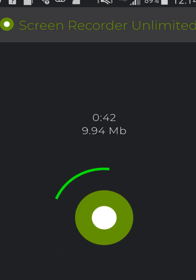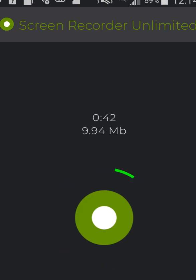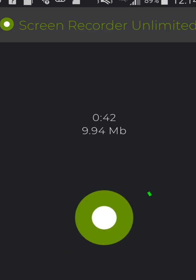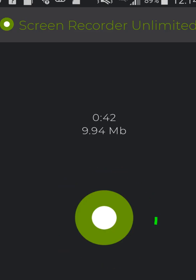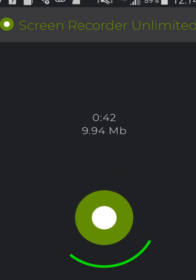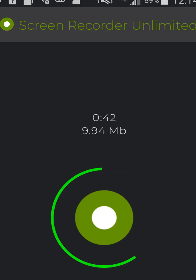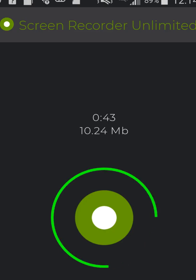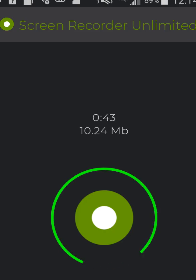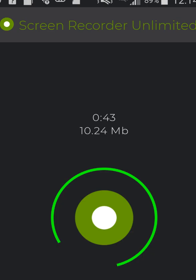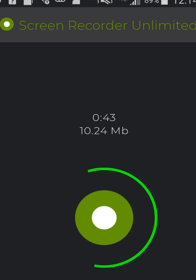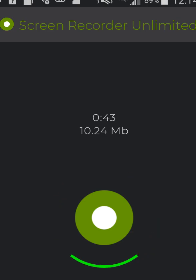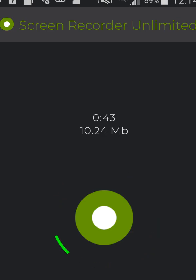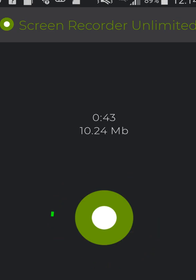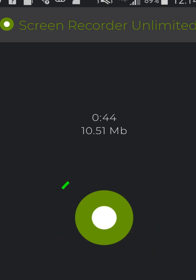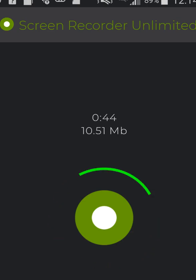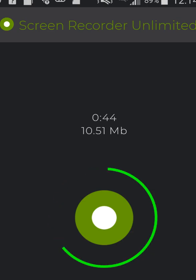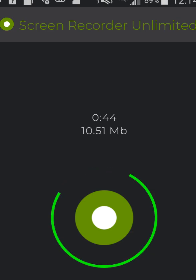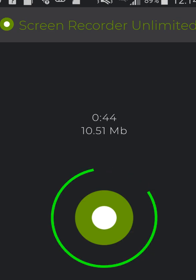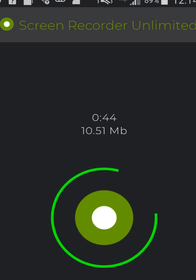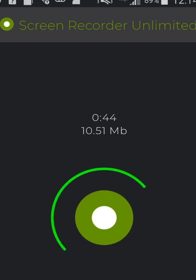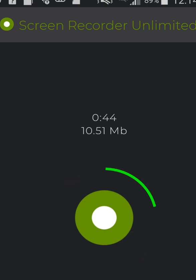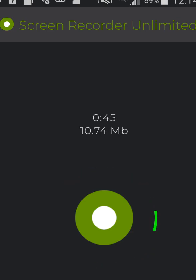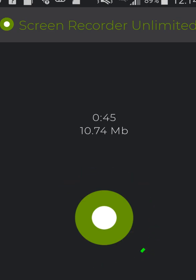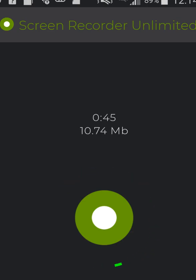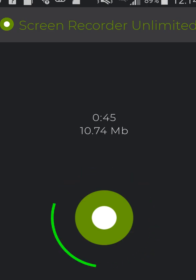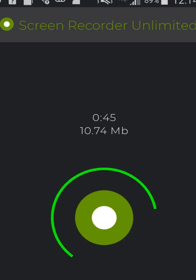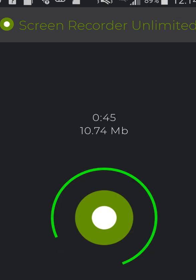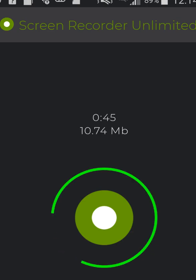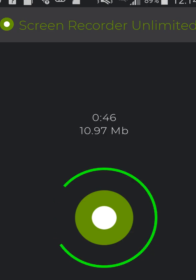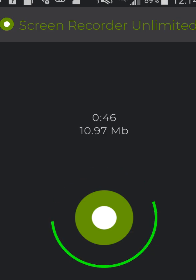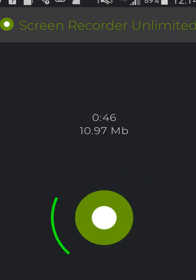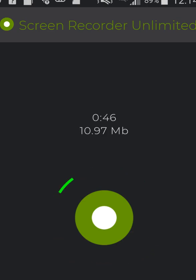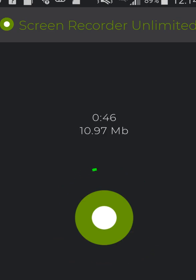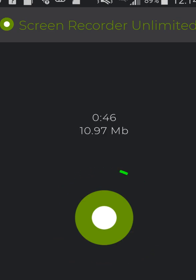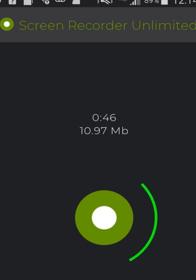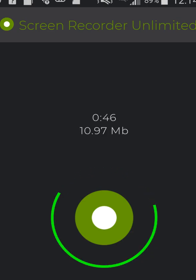how to locate that and